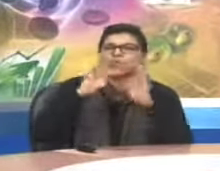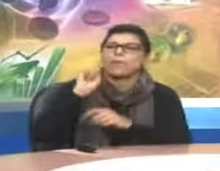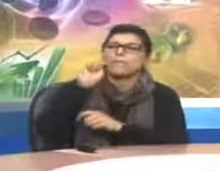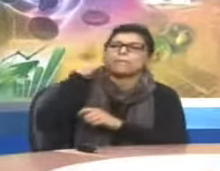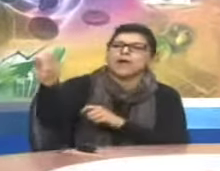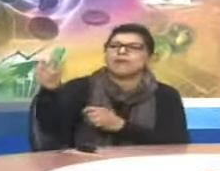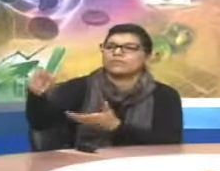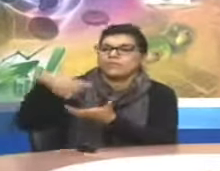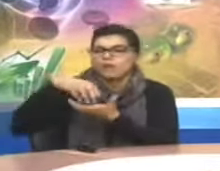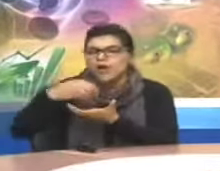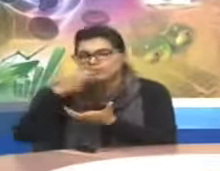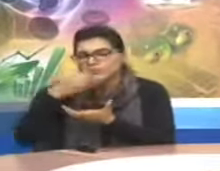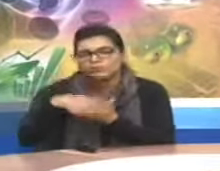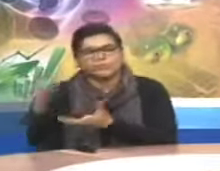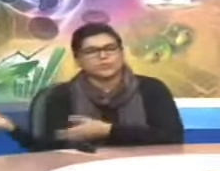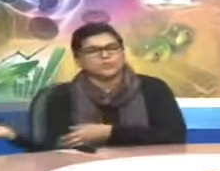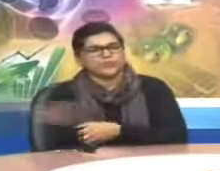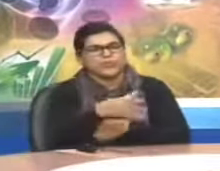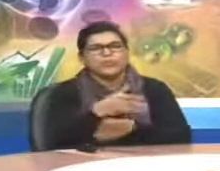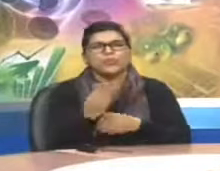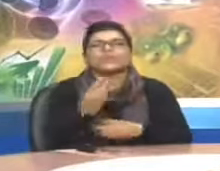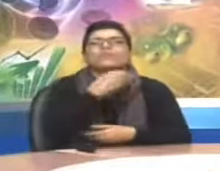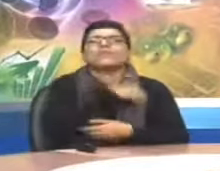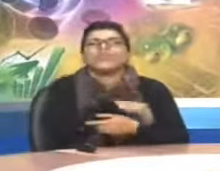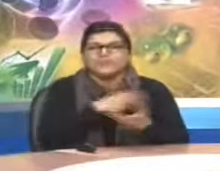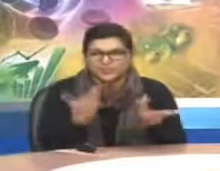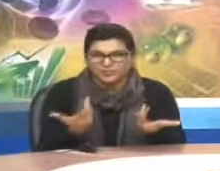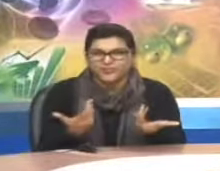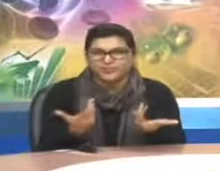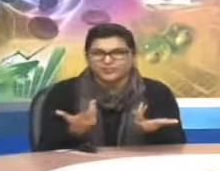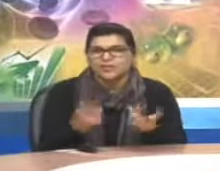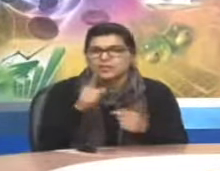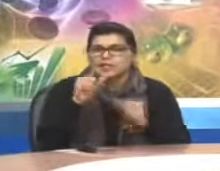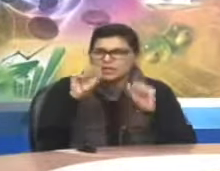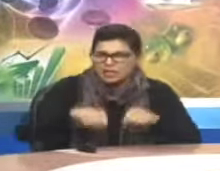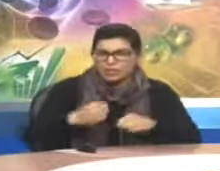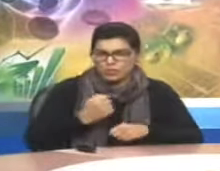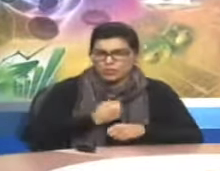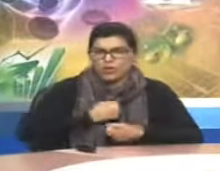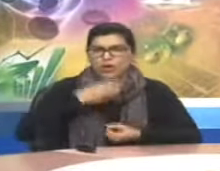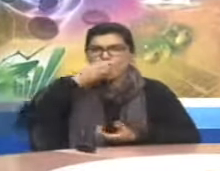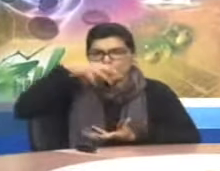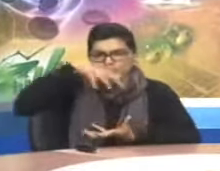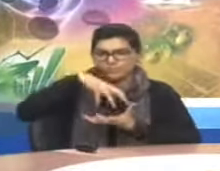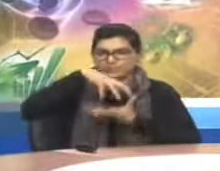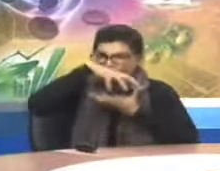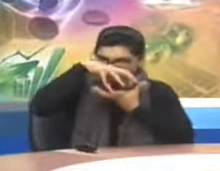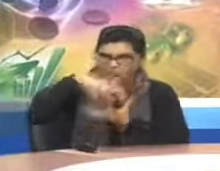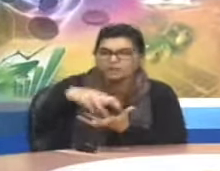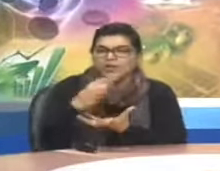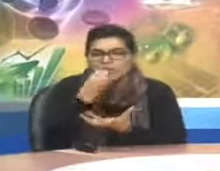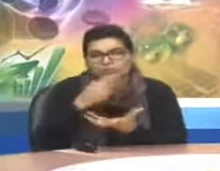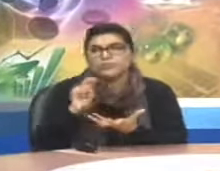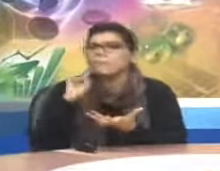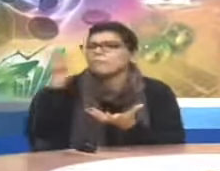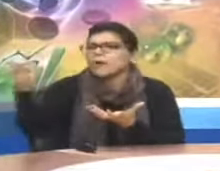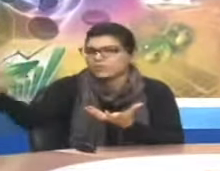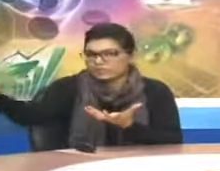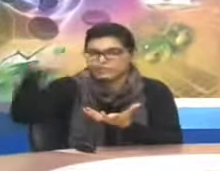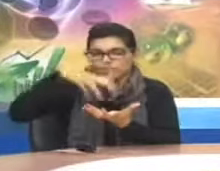There are different boxes when we go out and have some different food items. When we